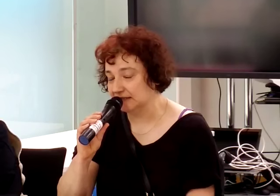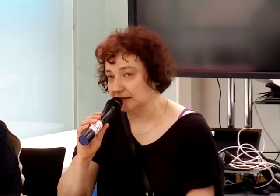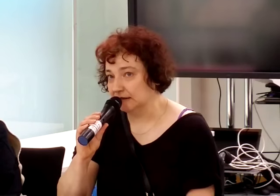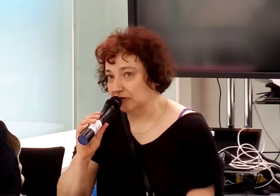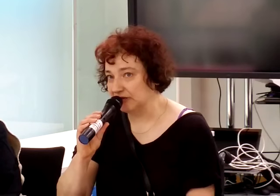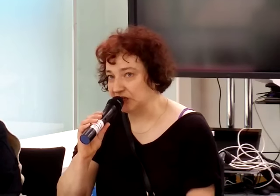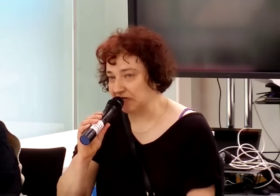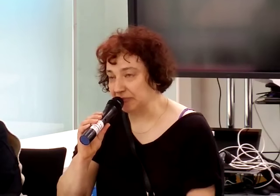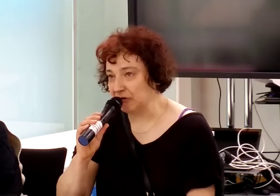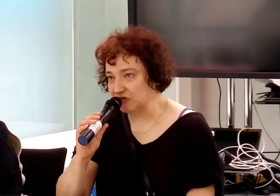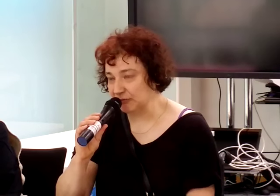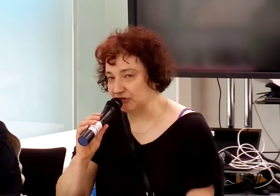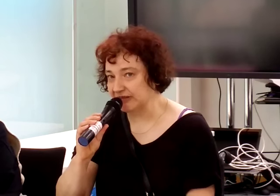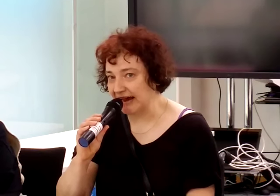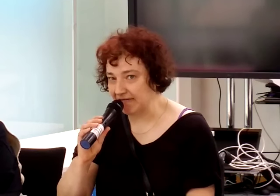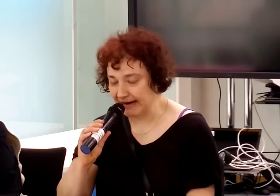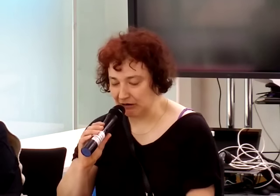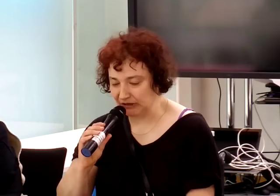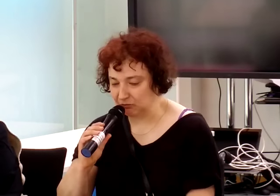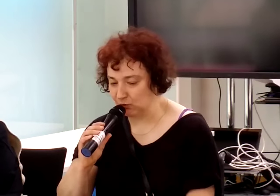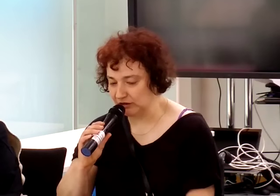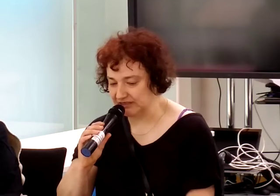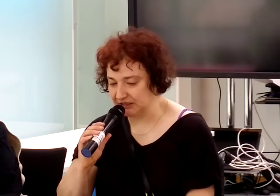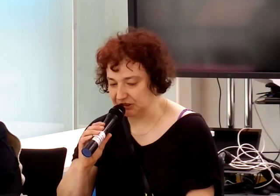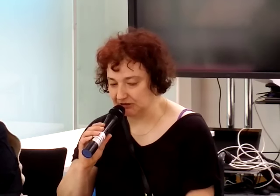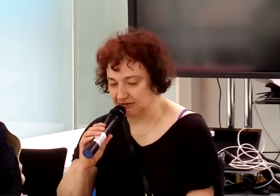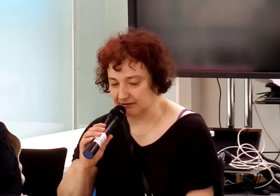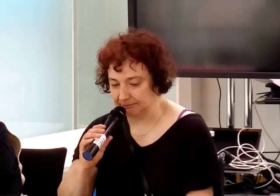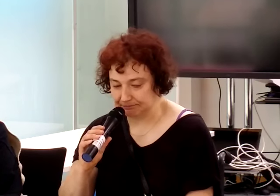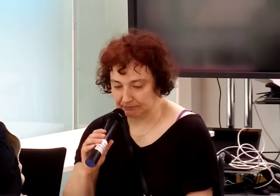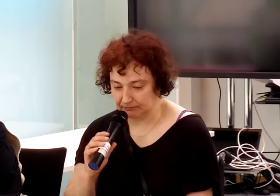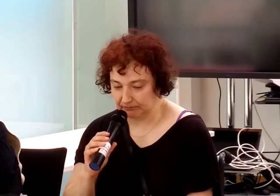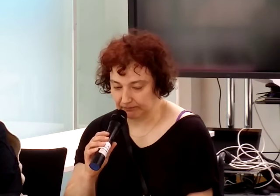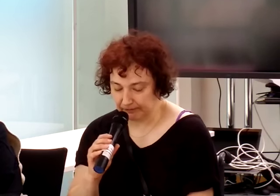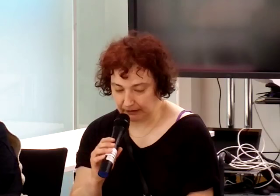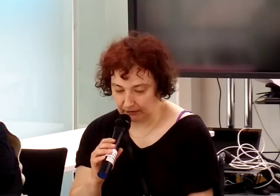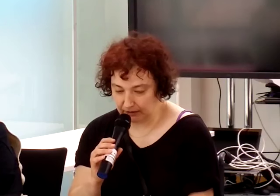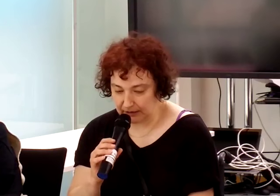surveys of need, which are impossible to carry out in war conditions.